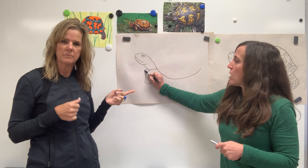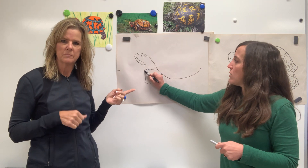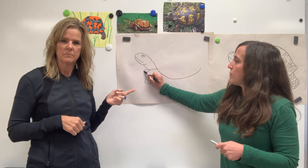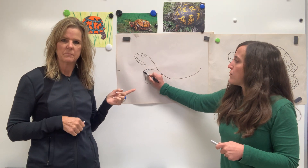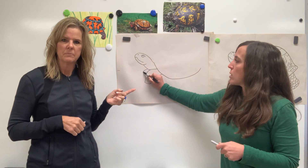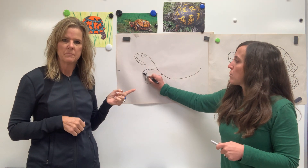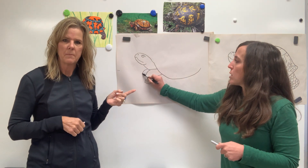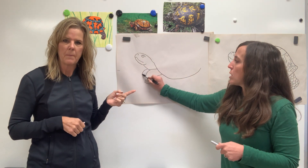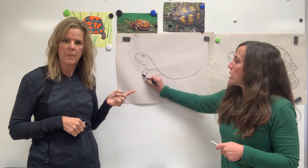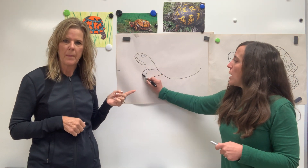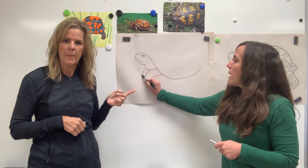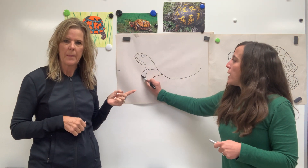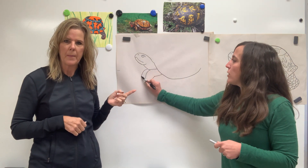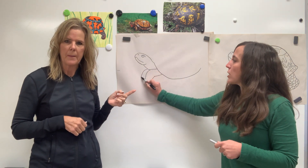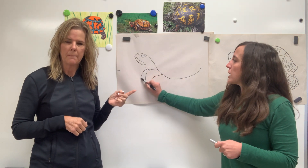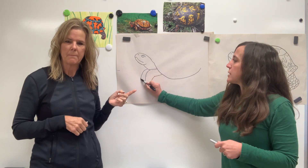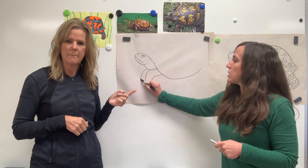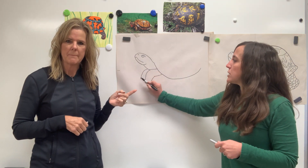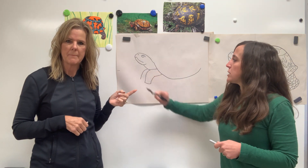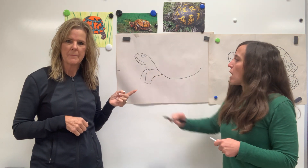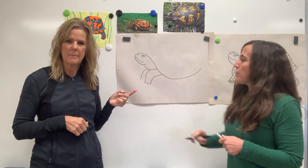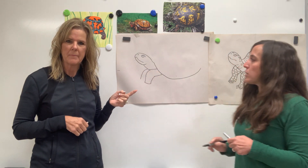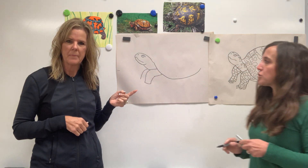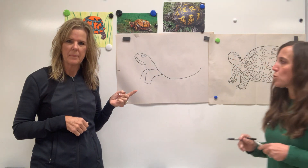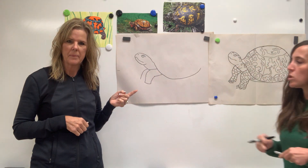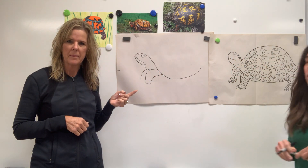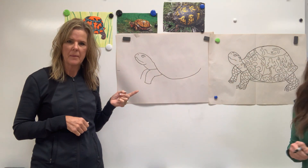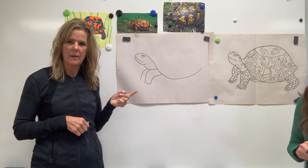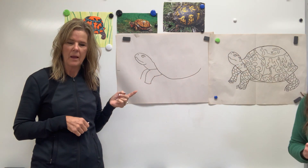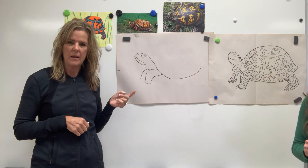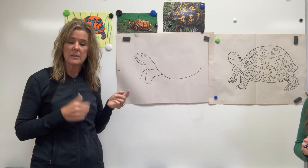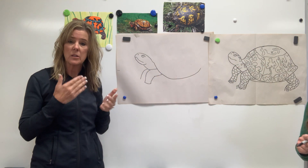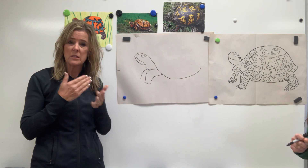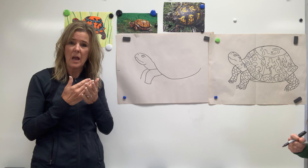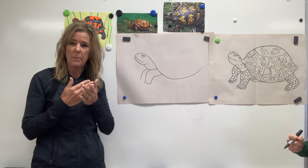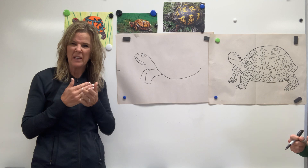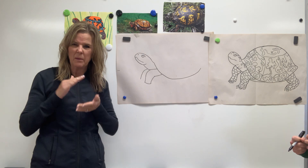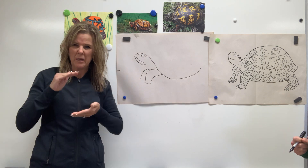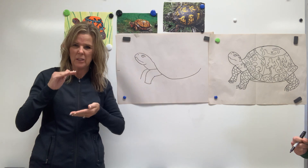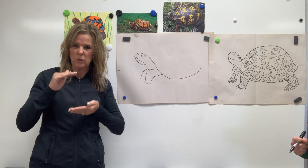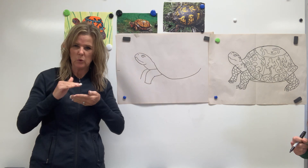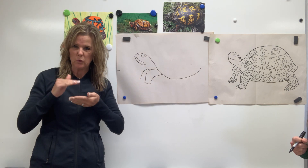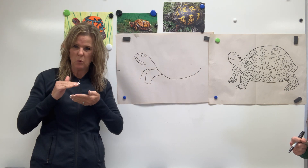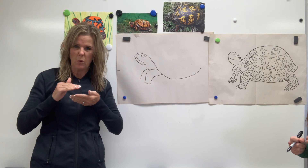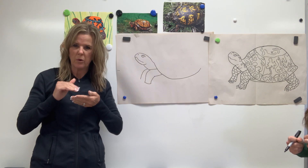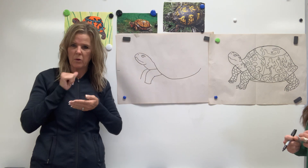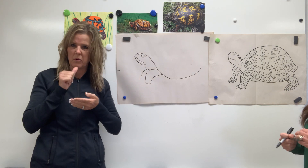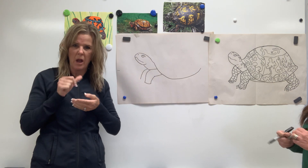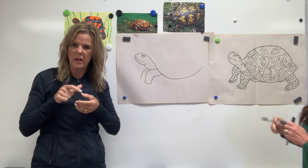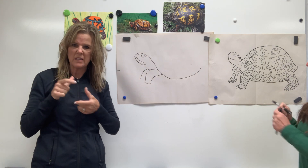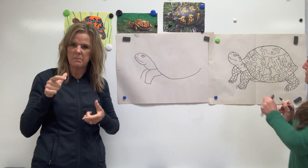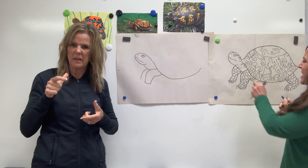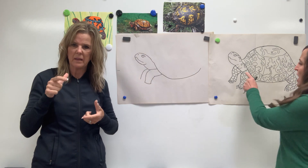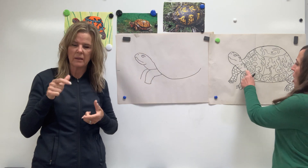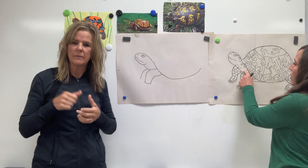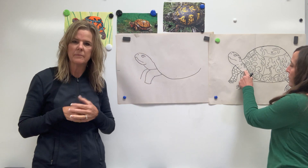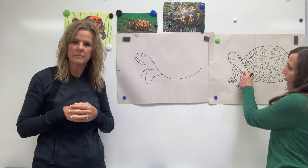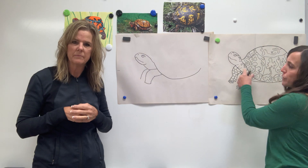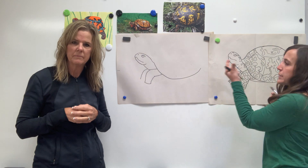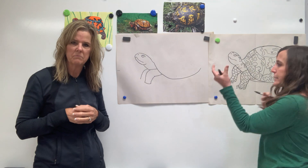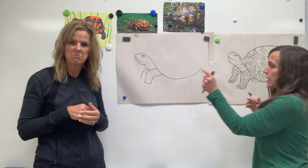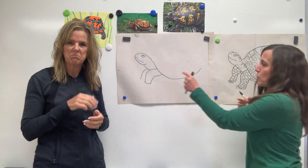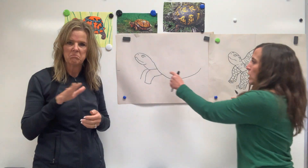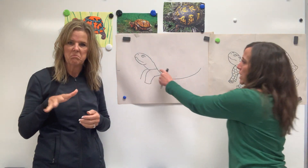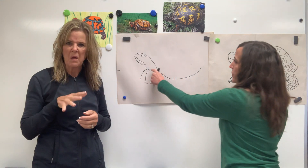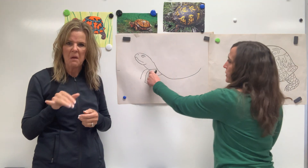curve down and forward. And look, it's gonna stop a little shorter. It's gonna be a little shorter. Then, you know,